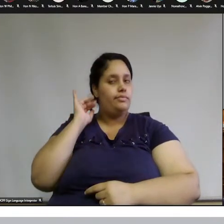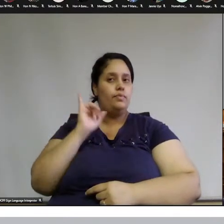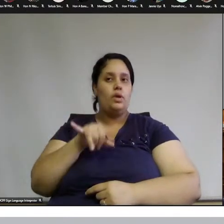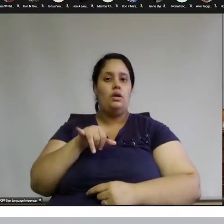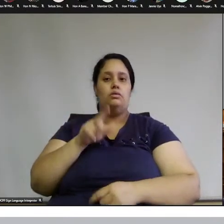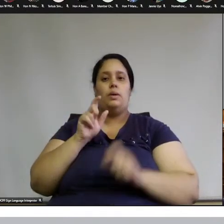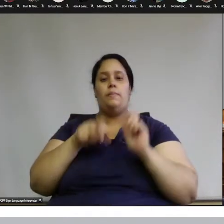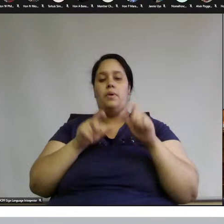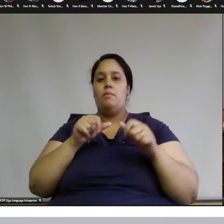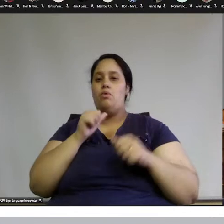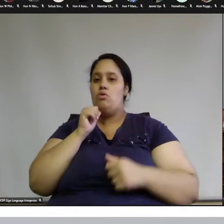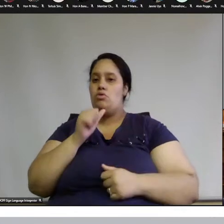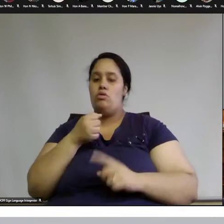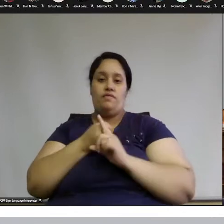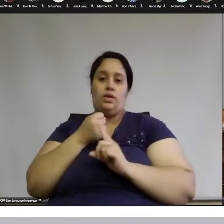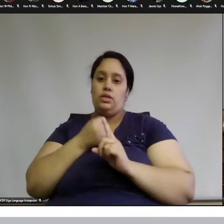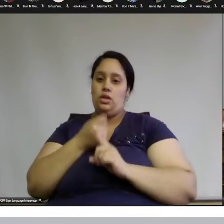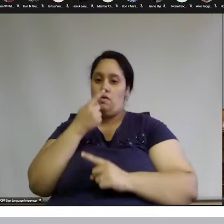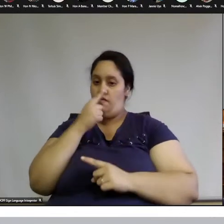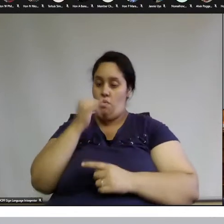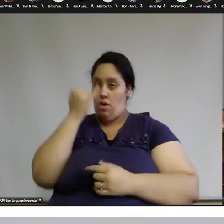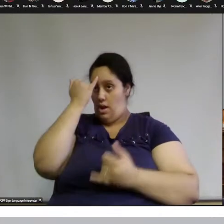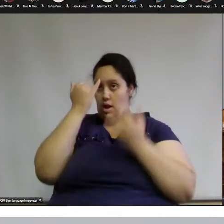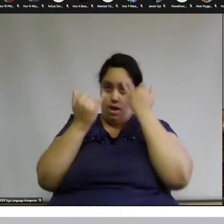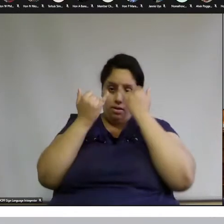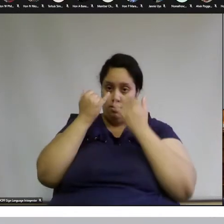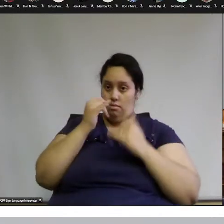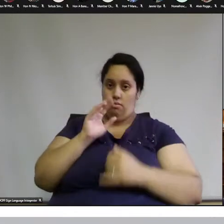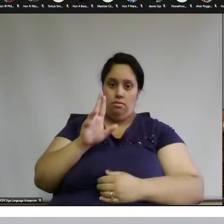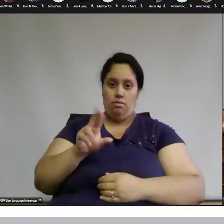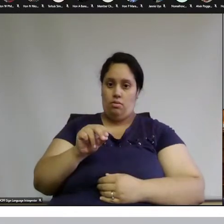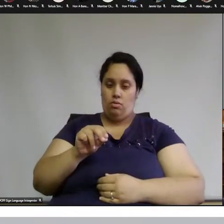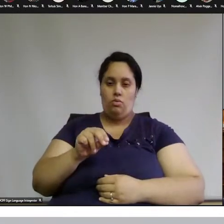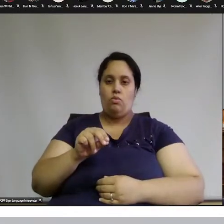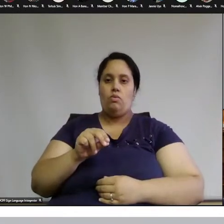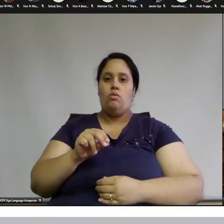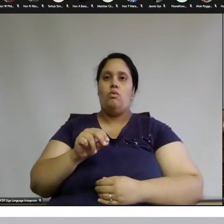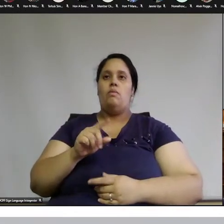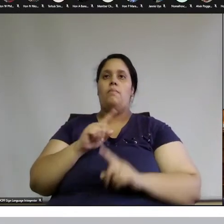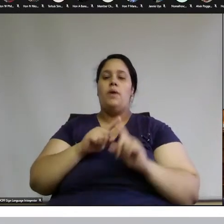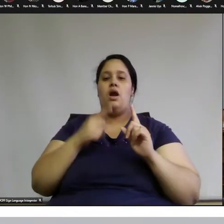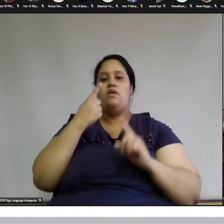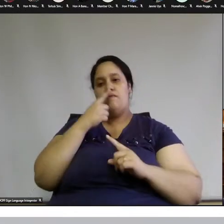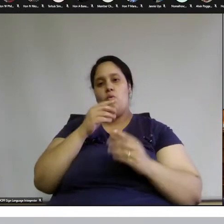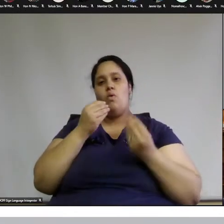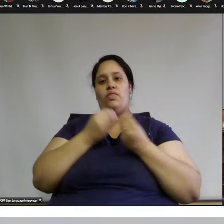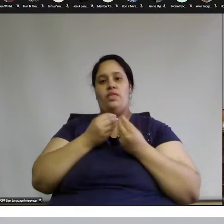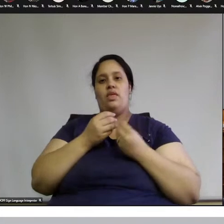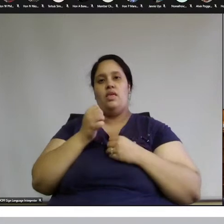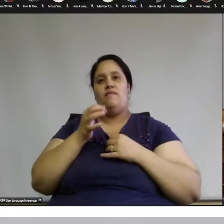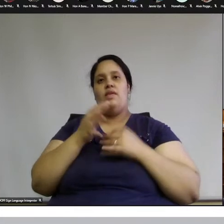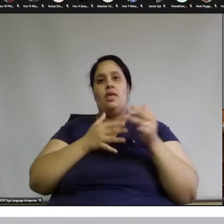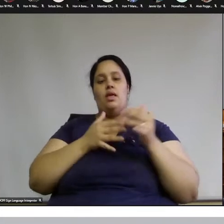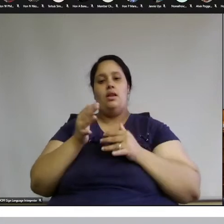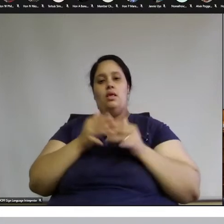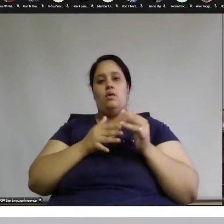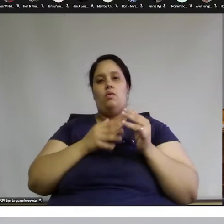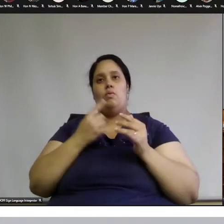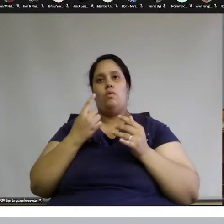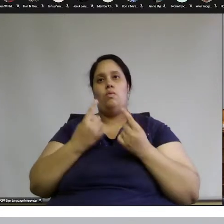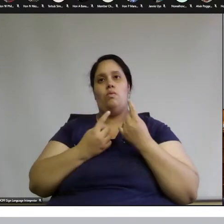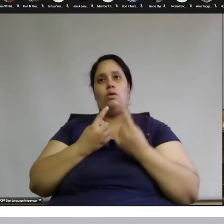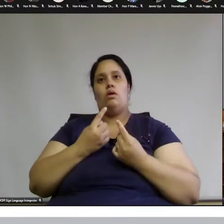people are not fighting for ideas, for the things if anyone in anyone's